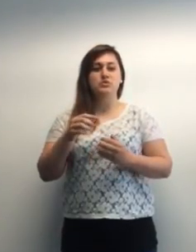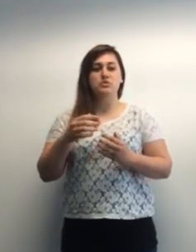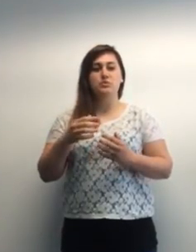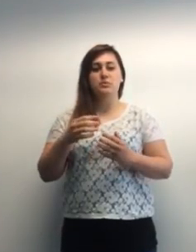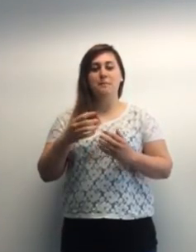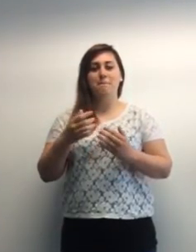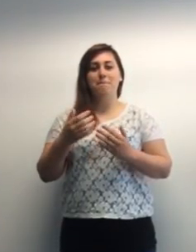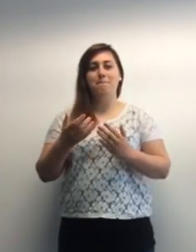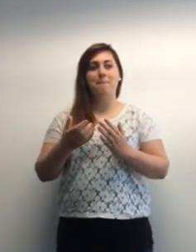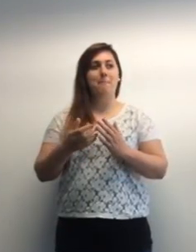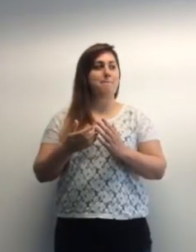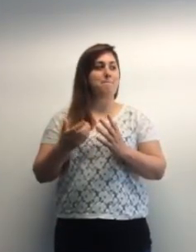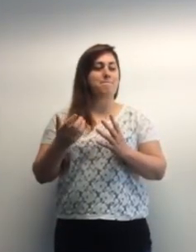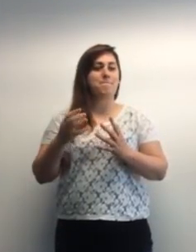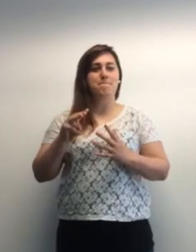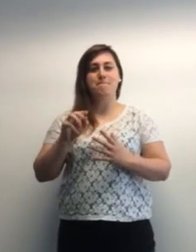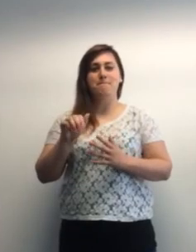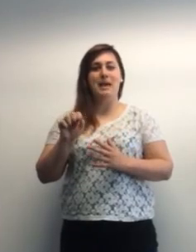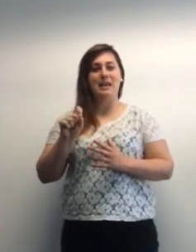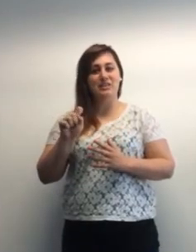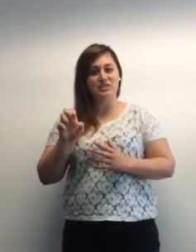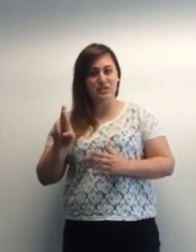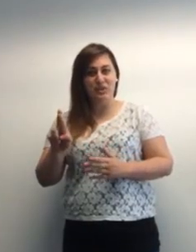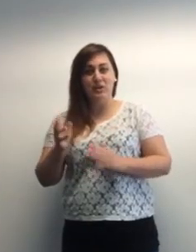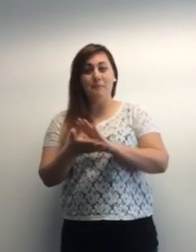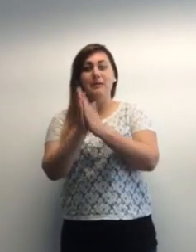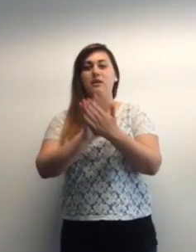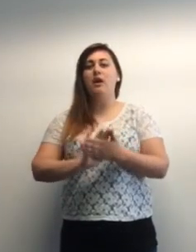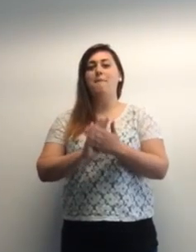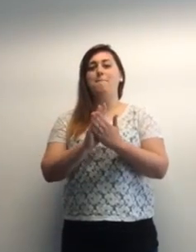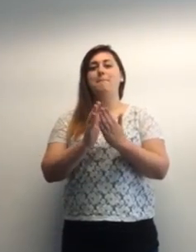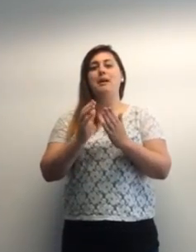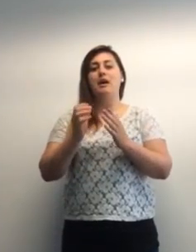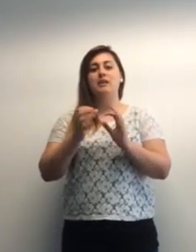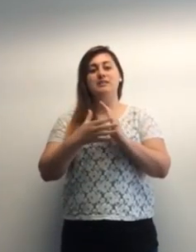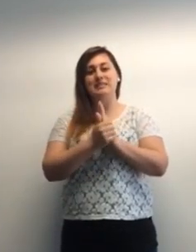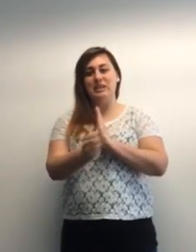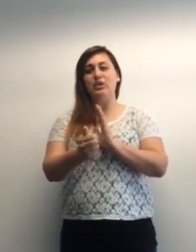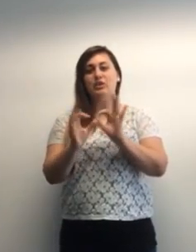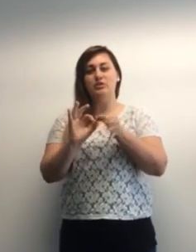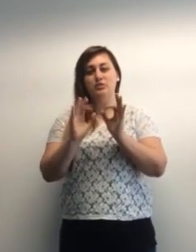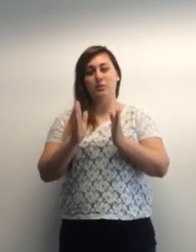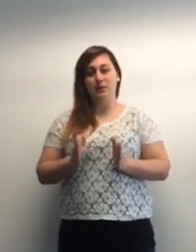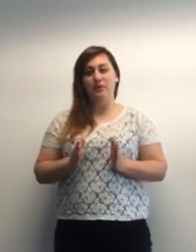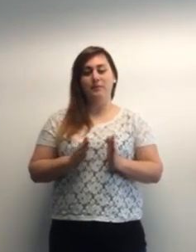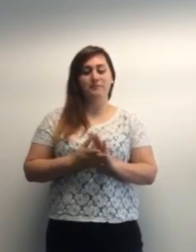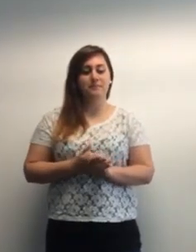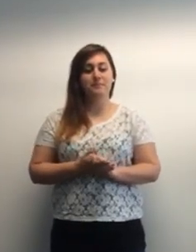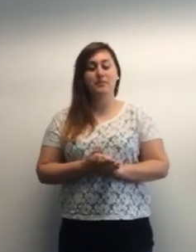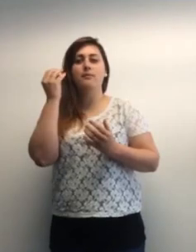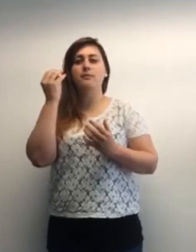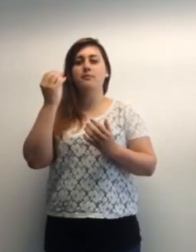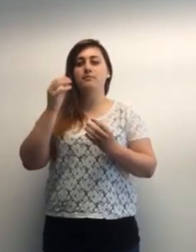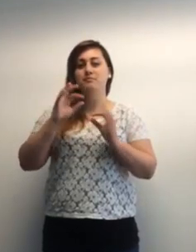are going to be necessary for you to master before you become an effective interpreter.